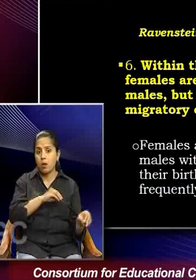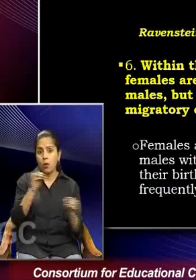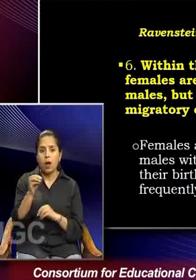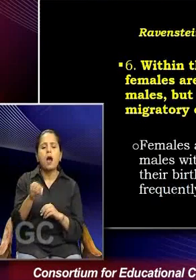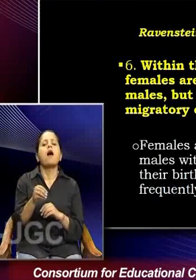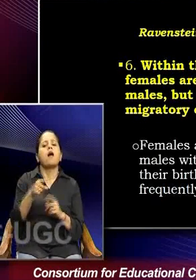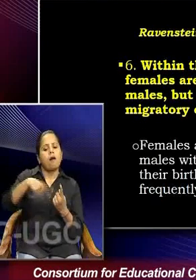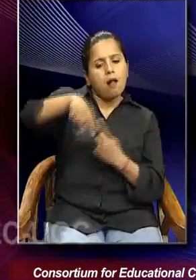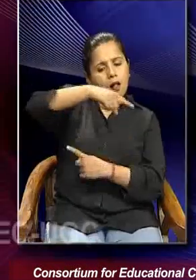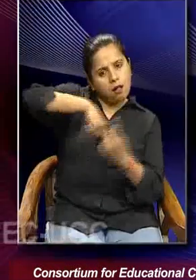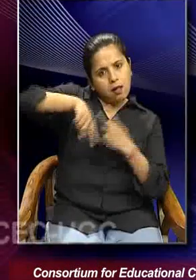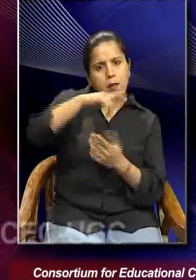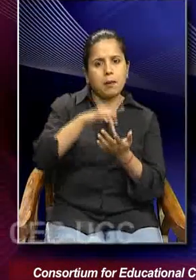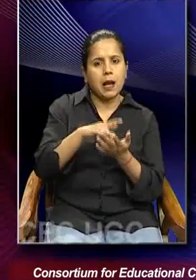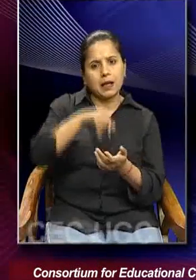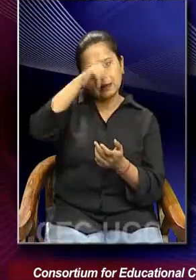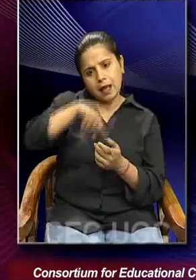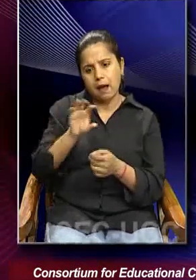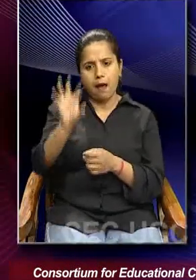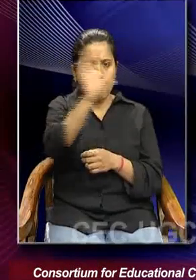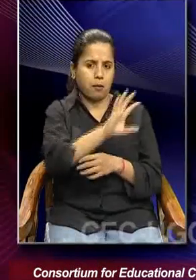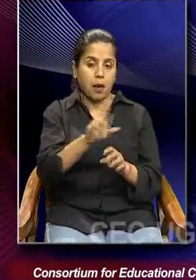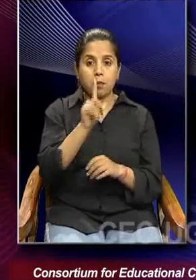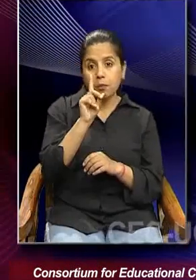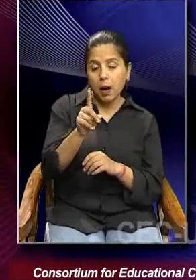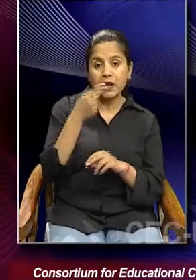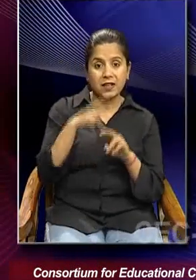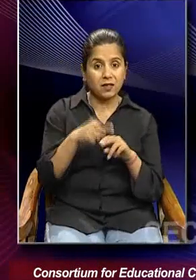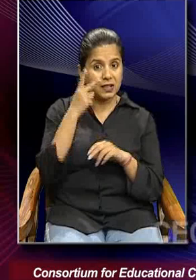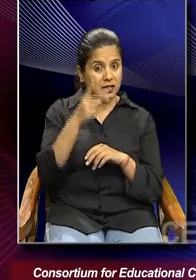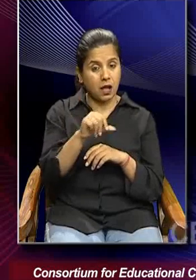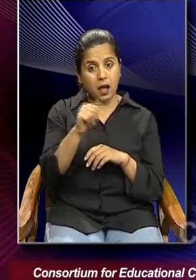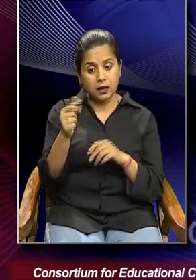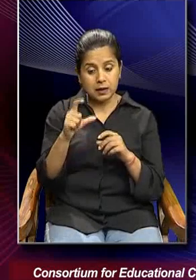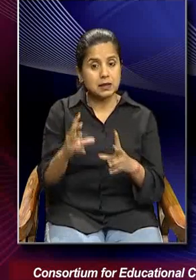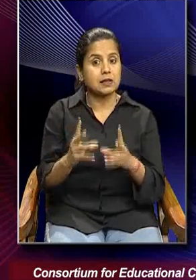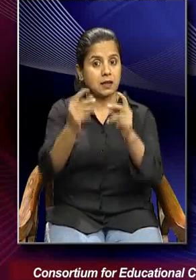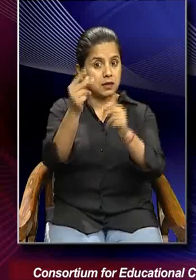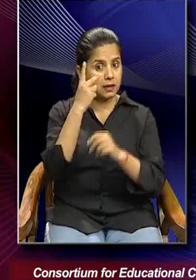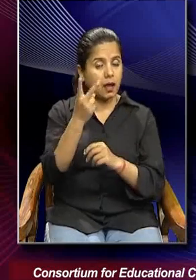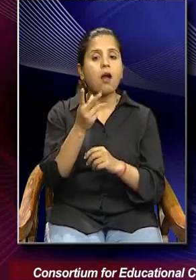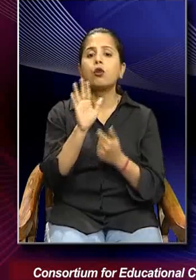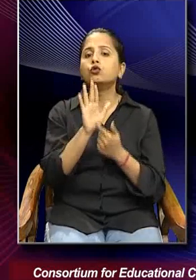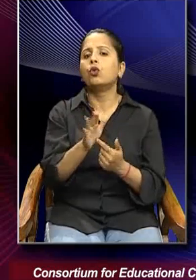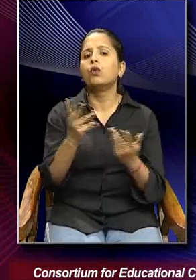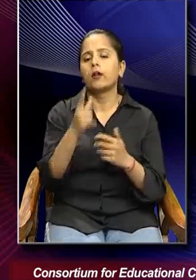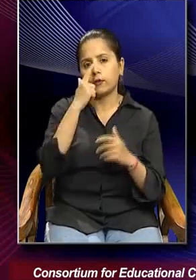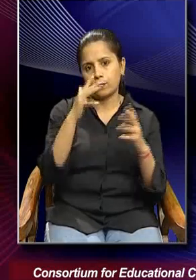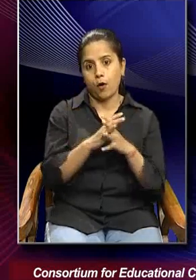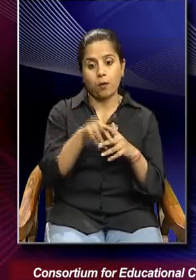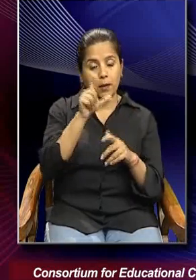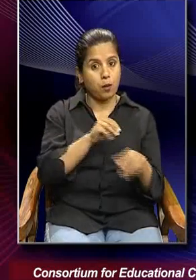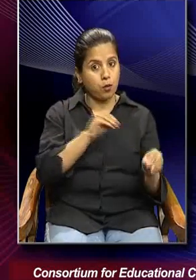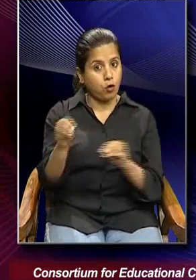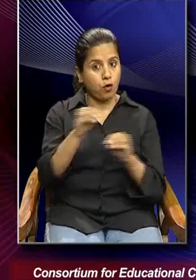internal within the country, and predominantly if you look at the census data, it suggests that women's migration